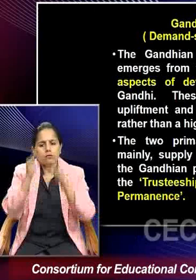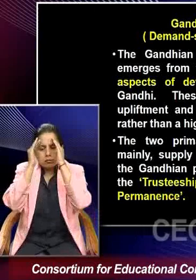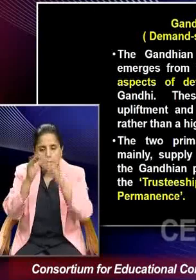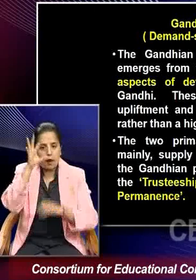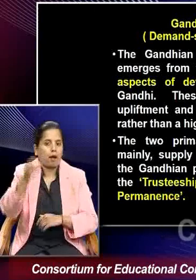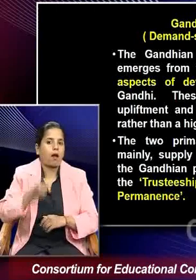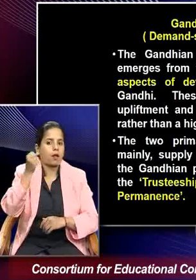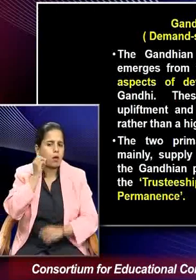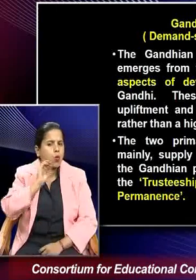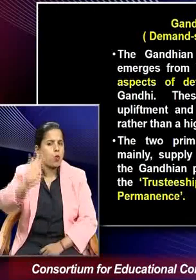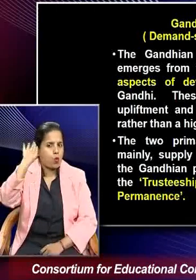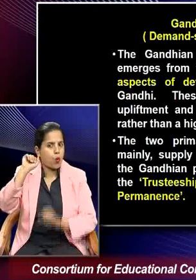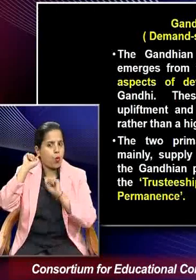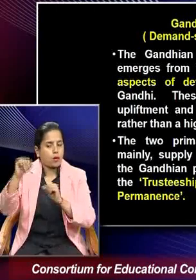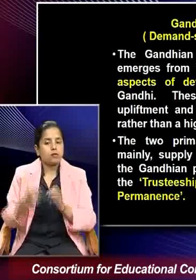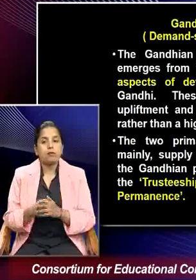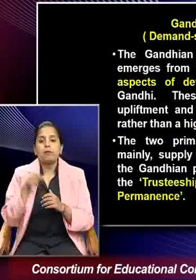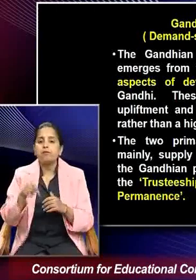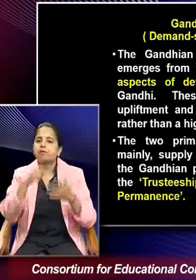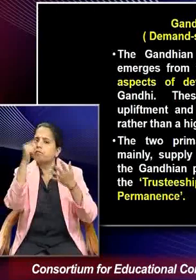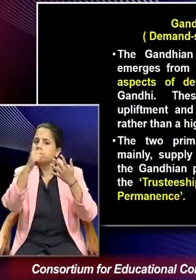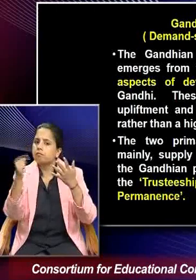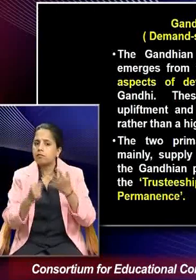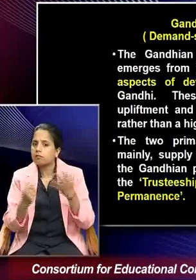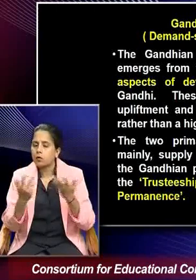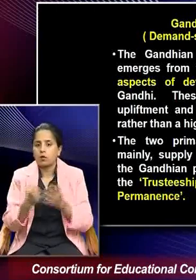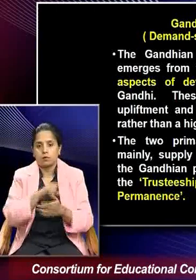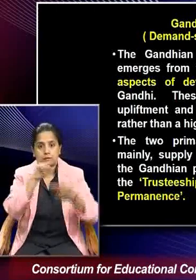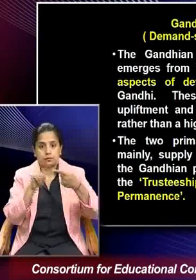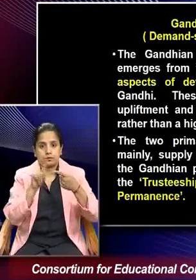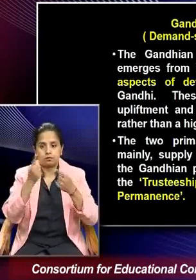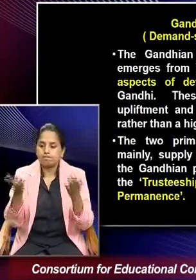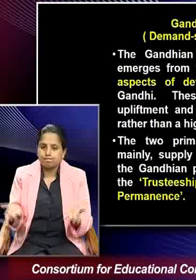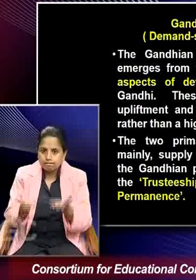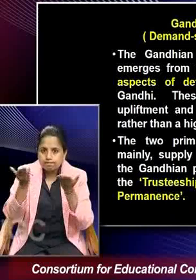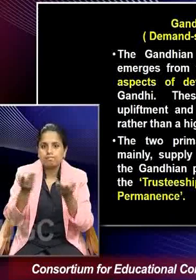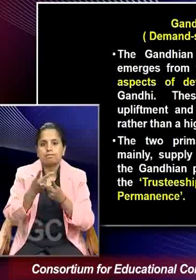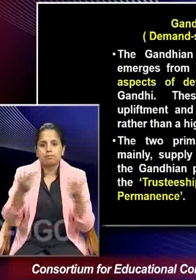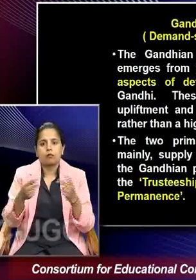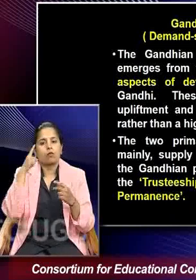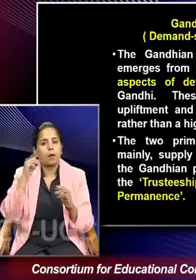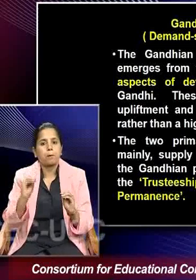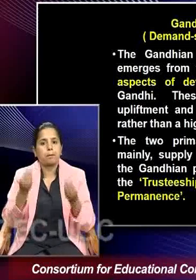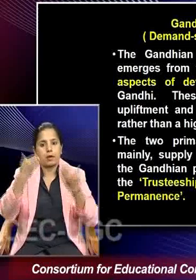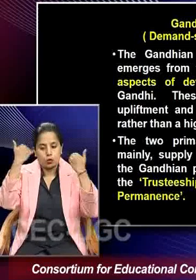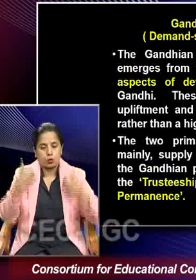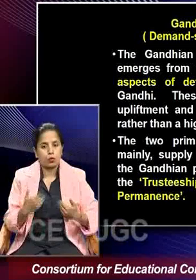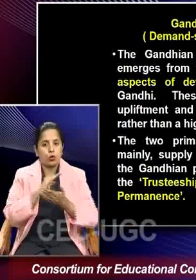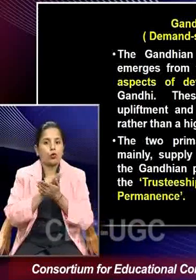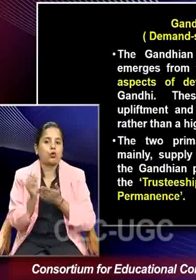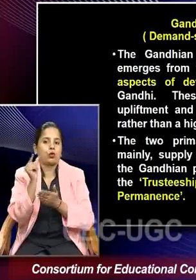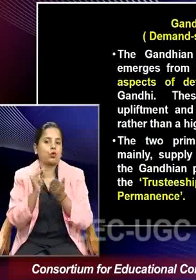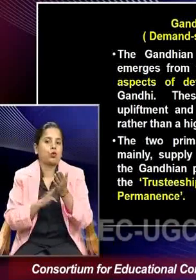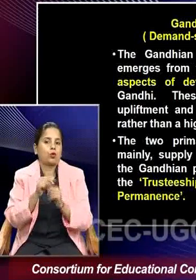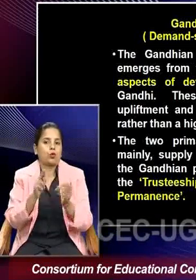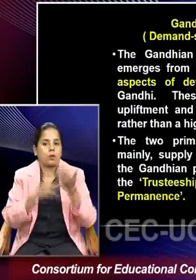Gandhi. These aspects are mainly upliftment and enrichment of human